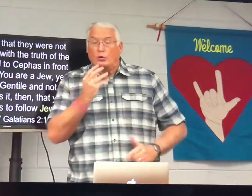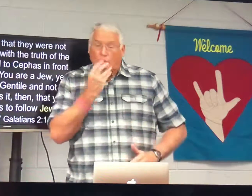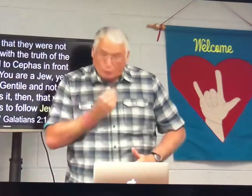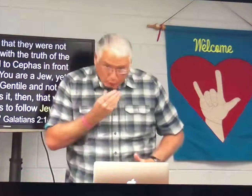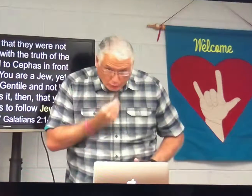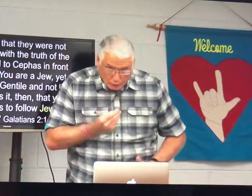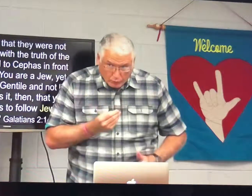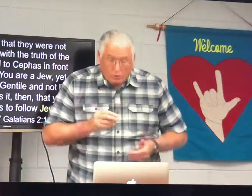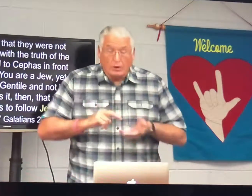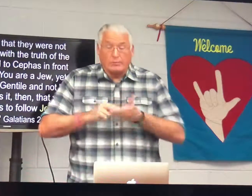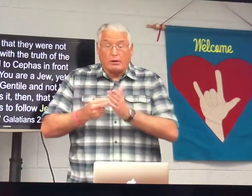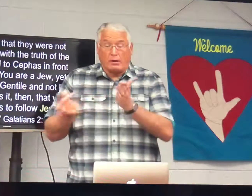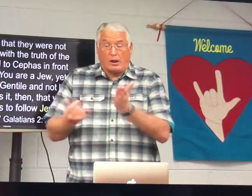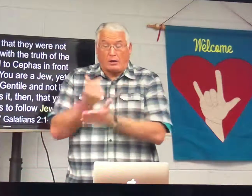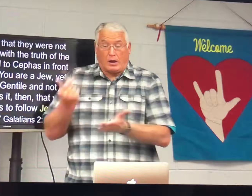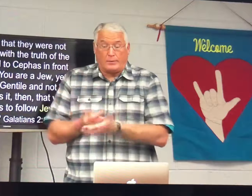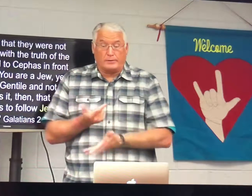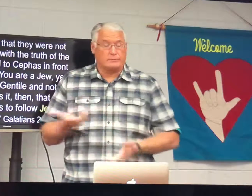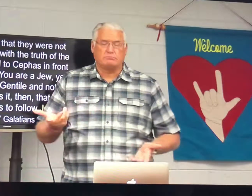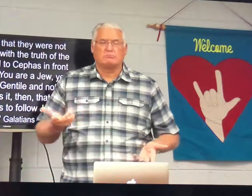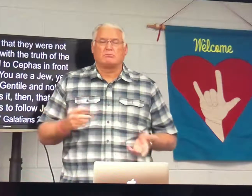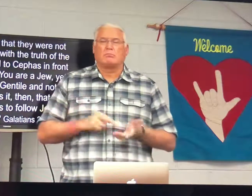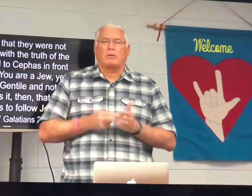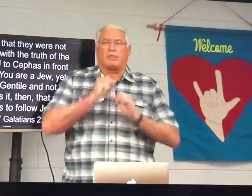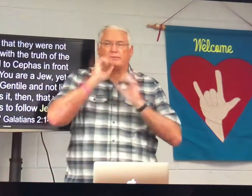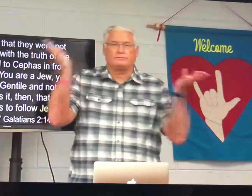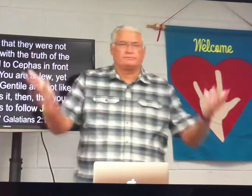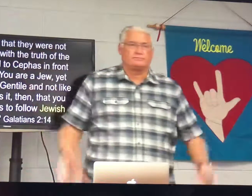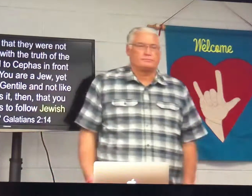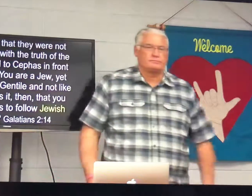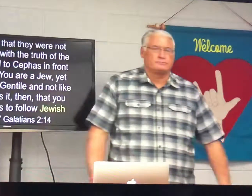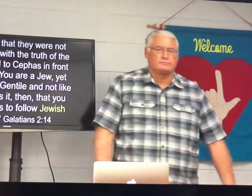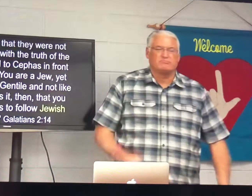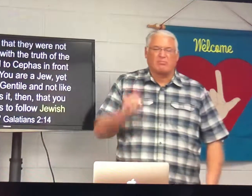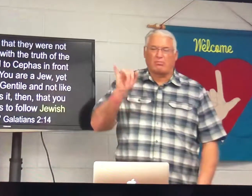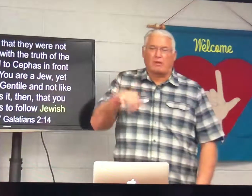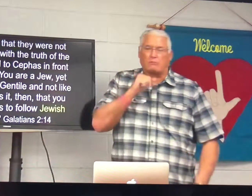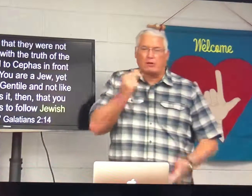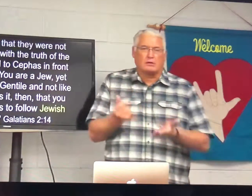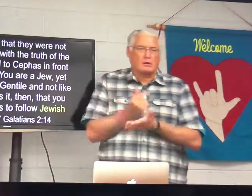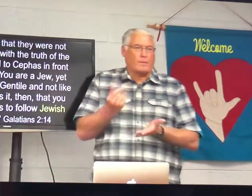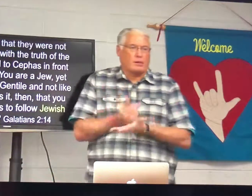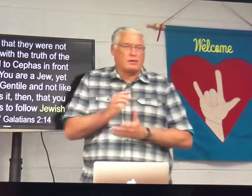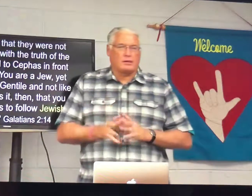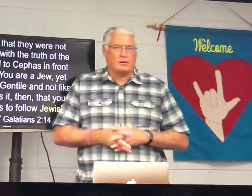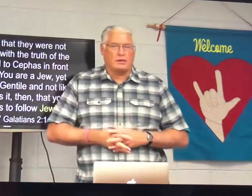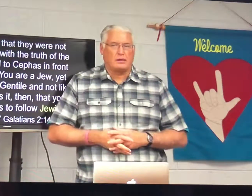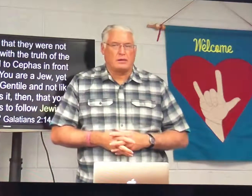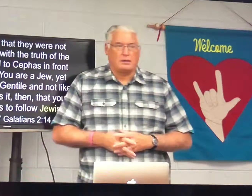Fastball 92, changeup 87. You'd like to see a bigger margin than that.